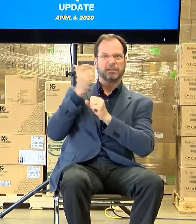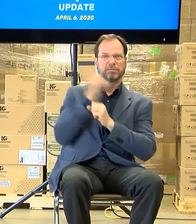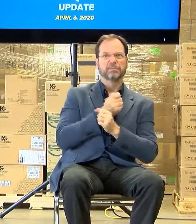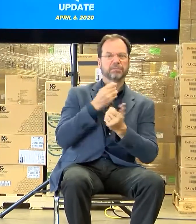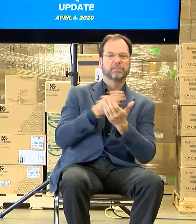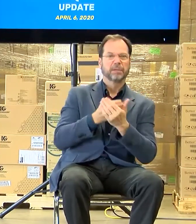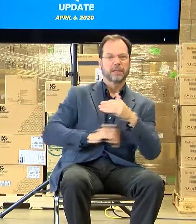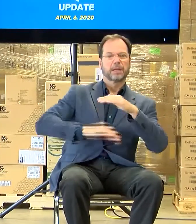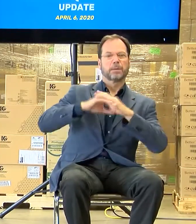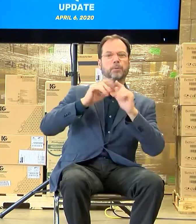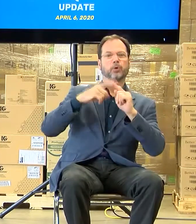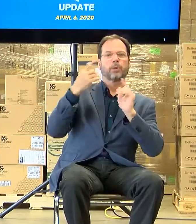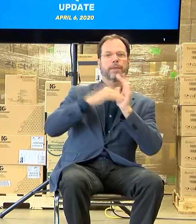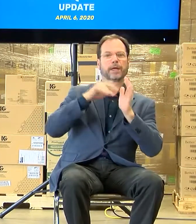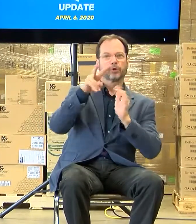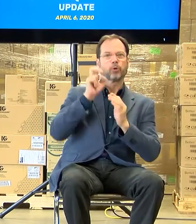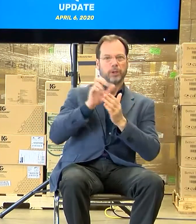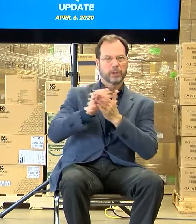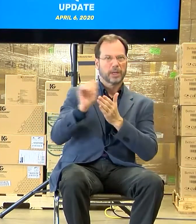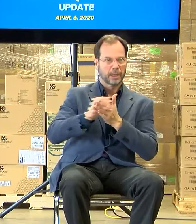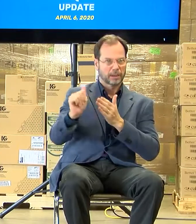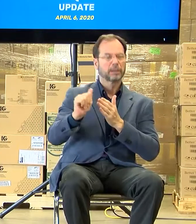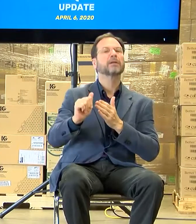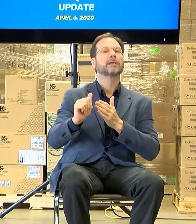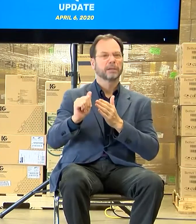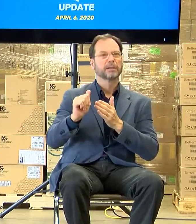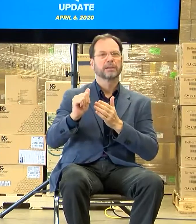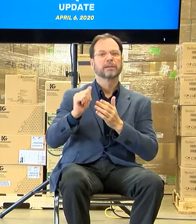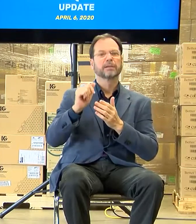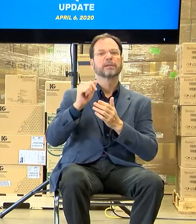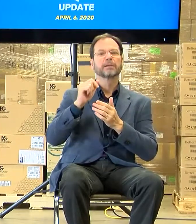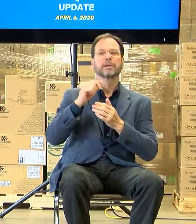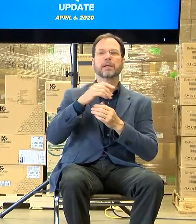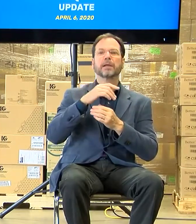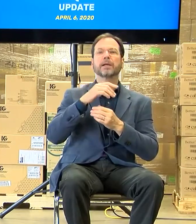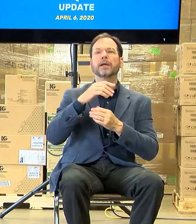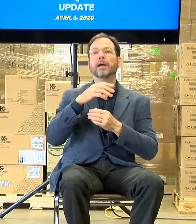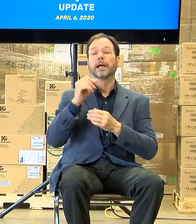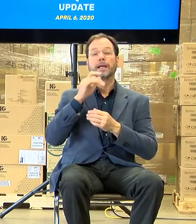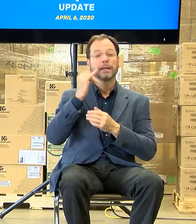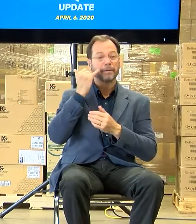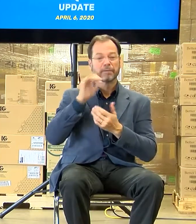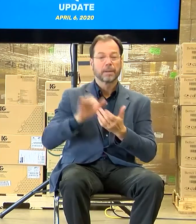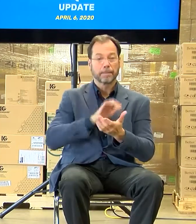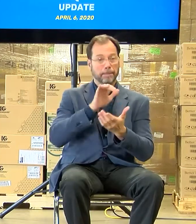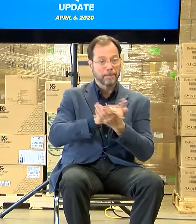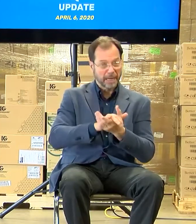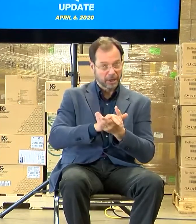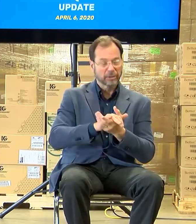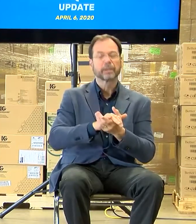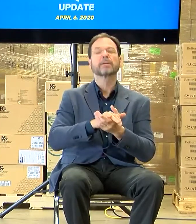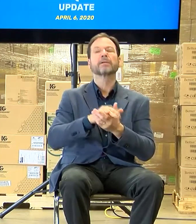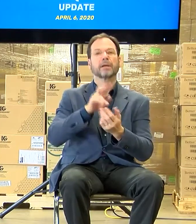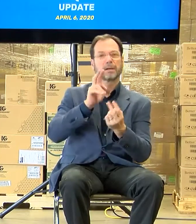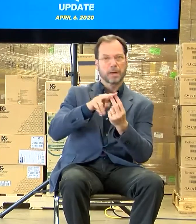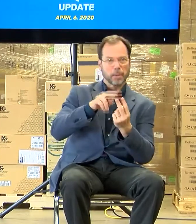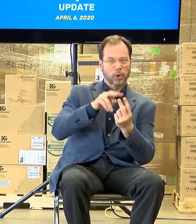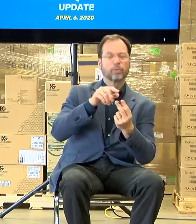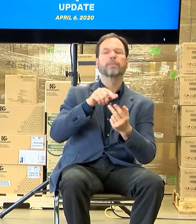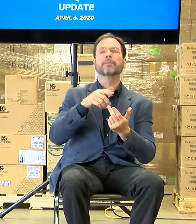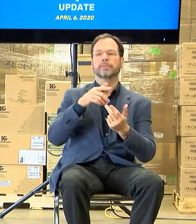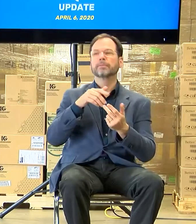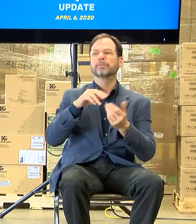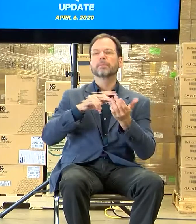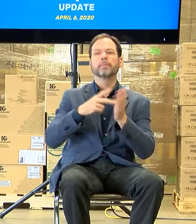to $1,200 for a married couple, a family. It would include those who